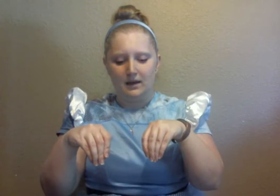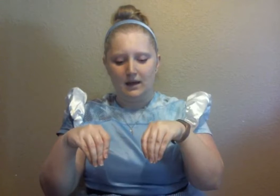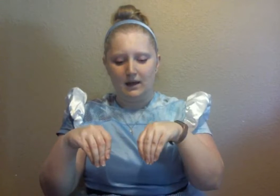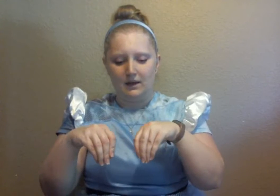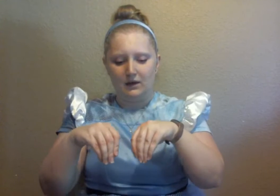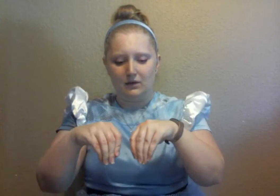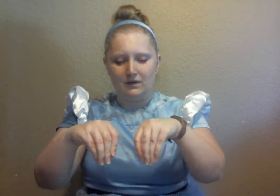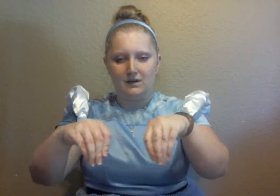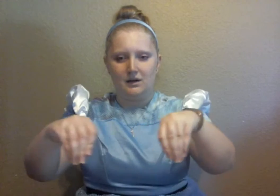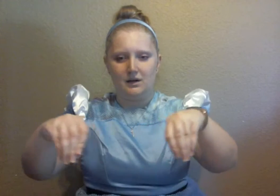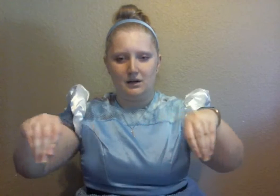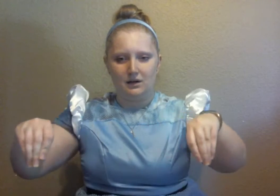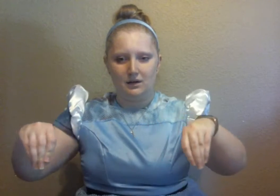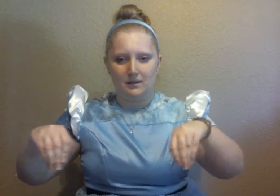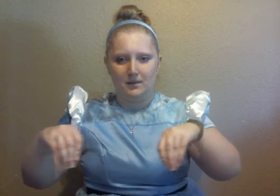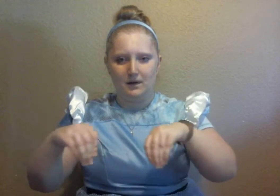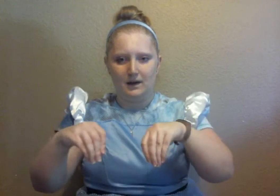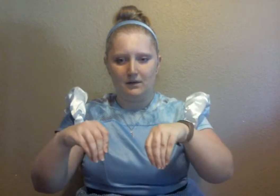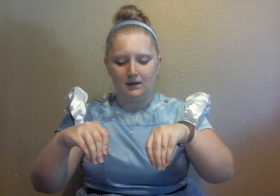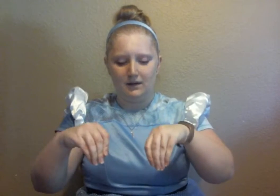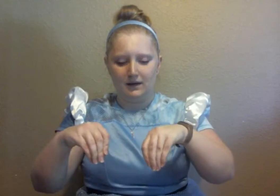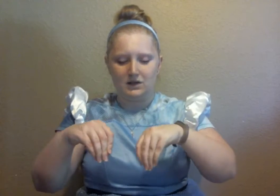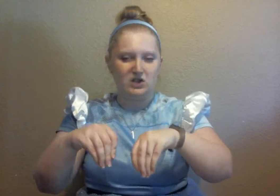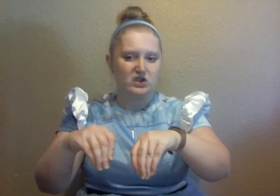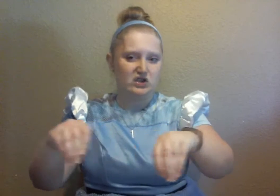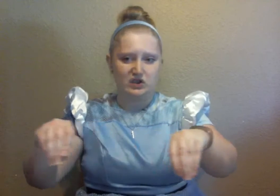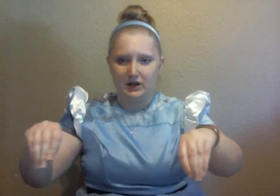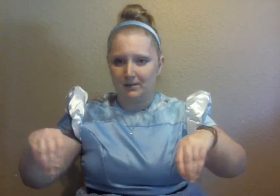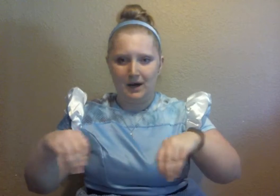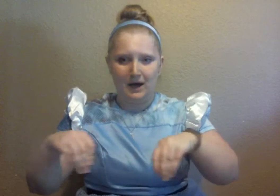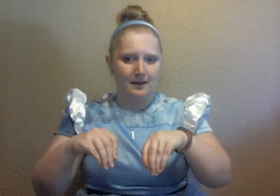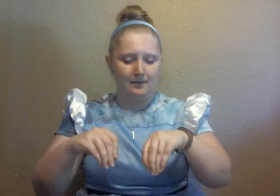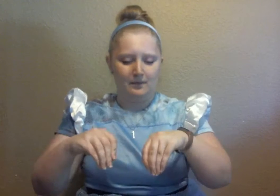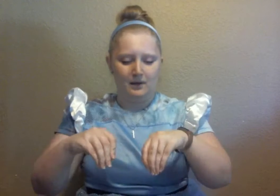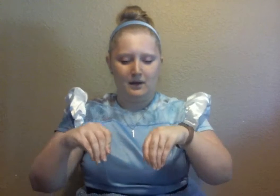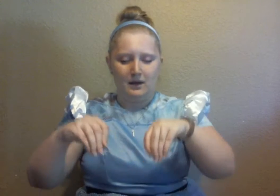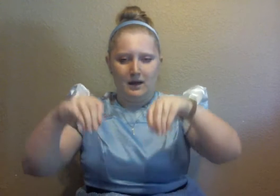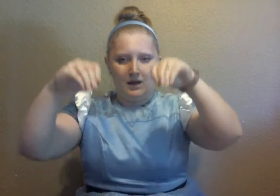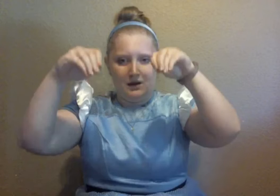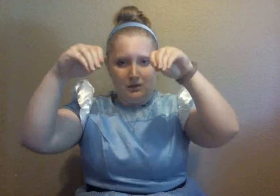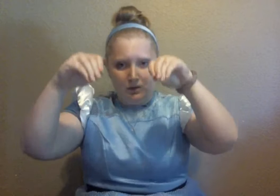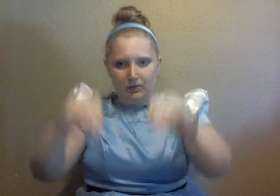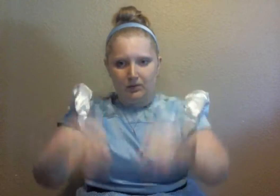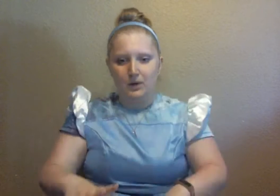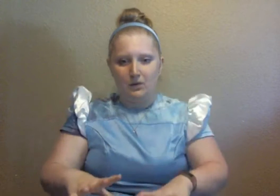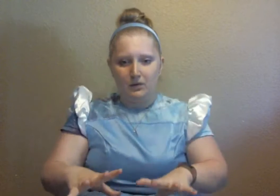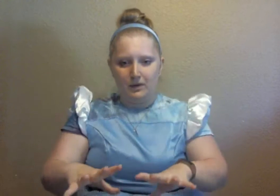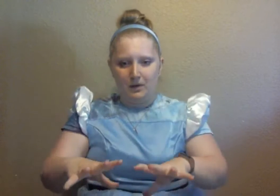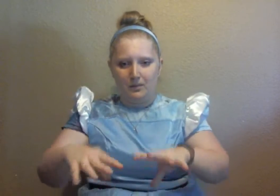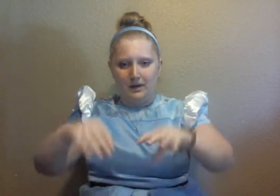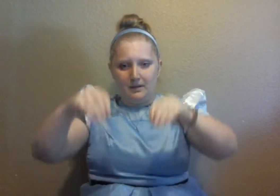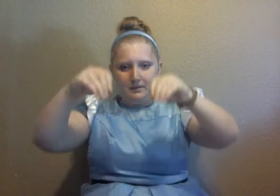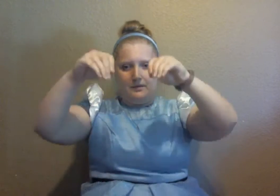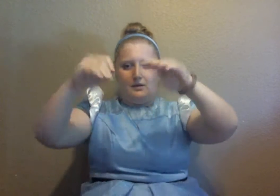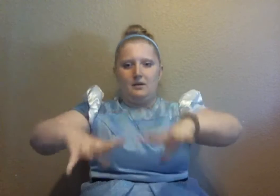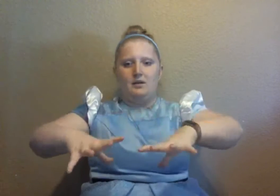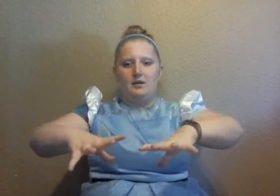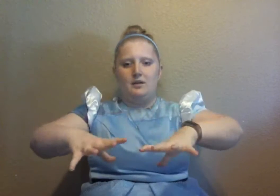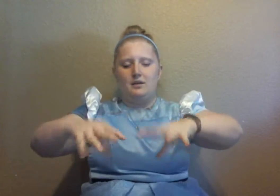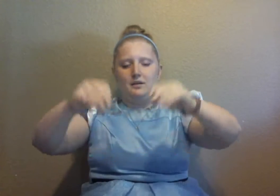and then you circle them around like you're stirring a pot, and then you throw them open.